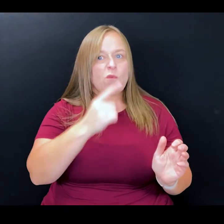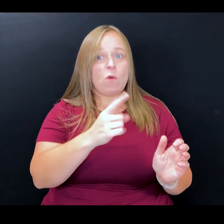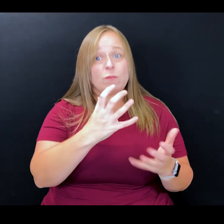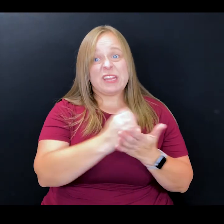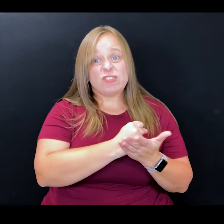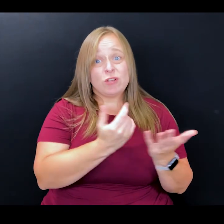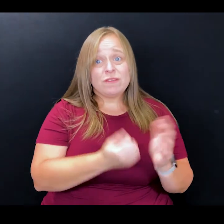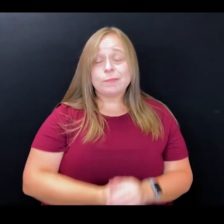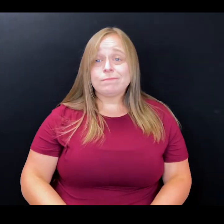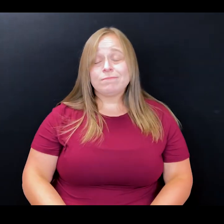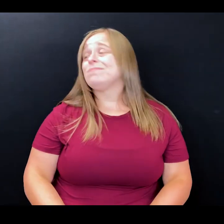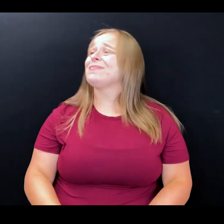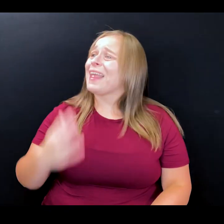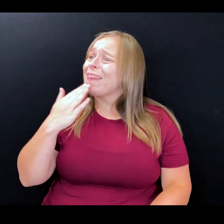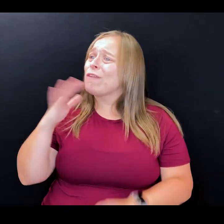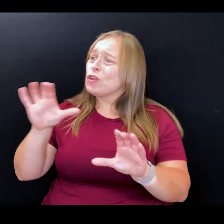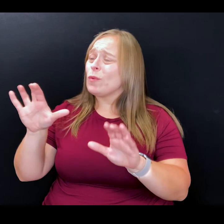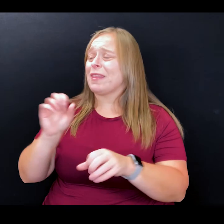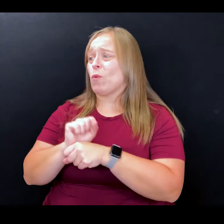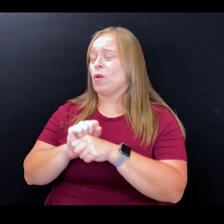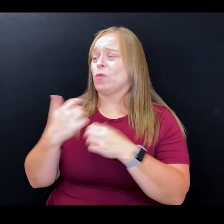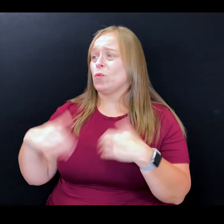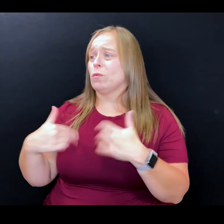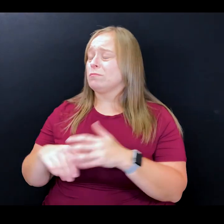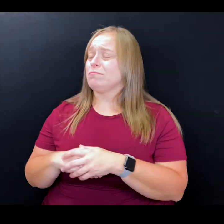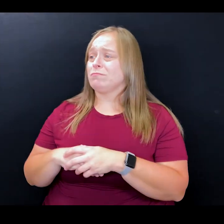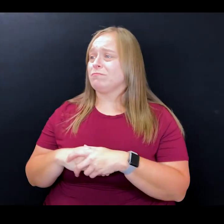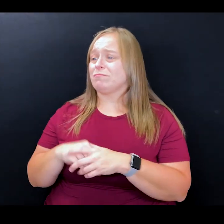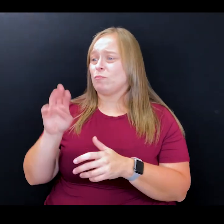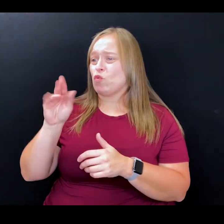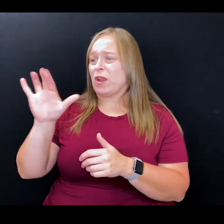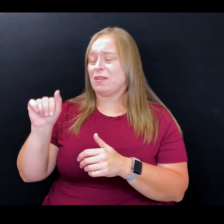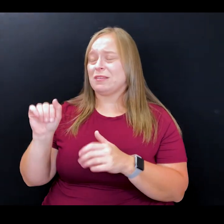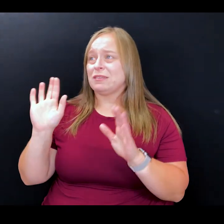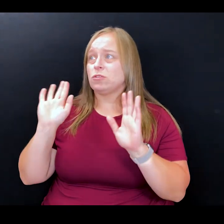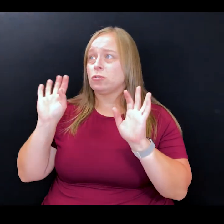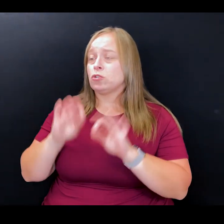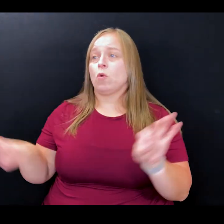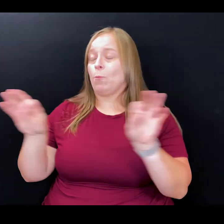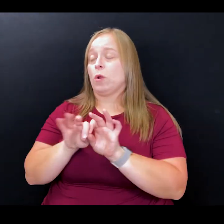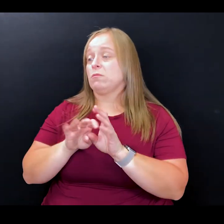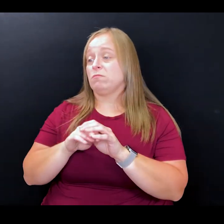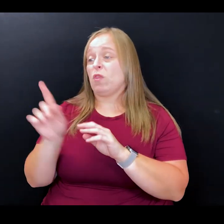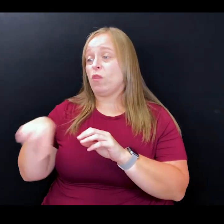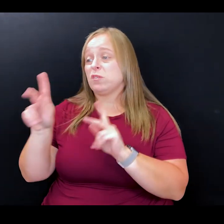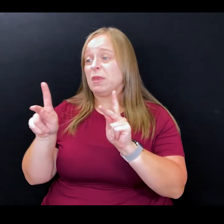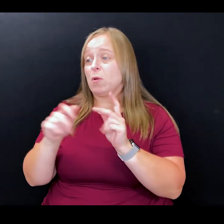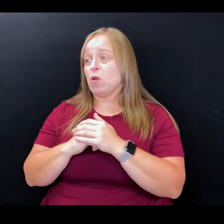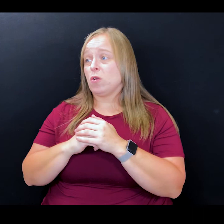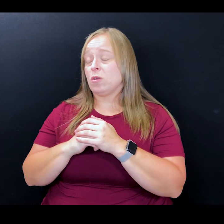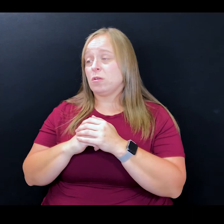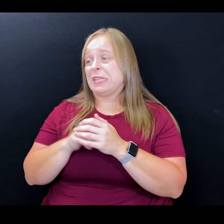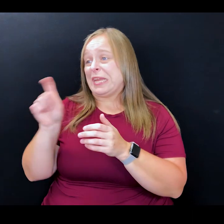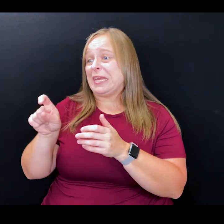need. Thank you for doing that, Maria. I mean, it is incredibly important, and these people were in dire